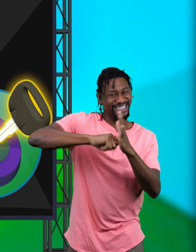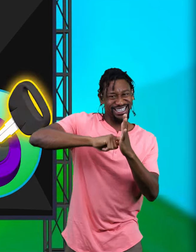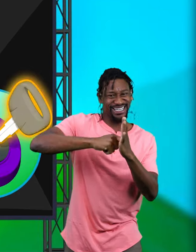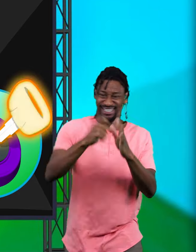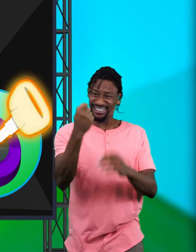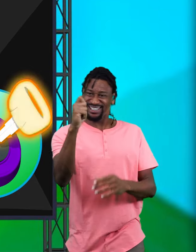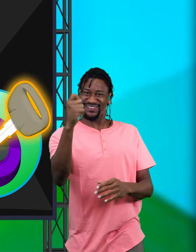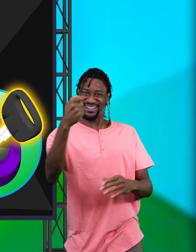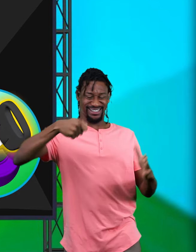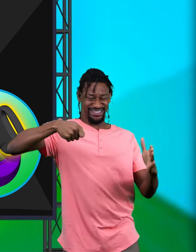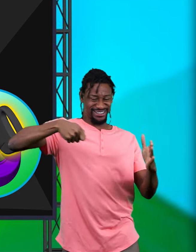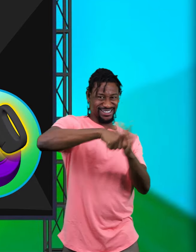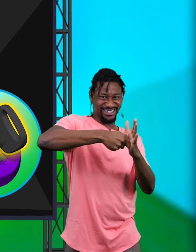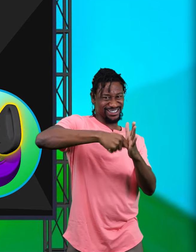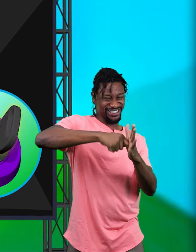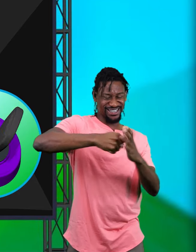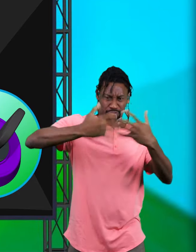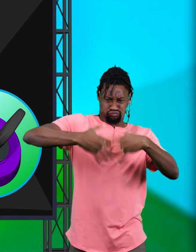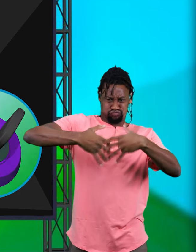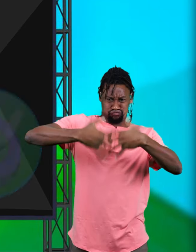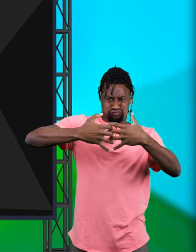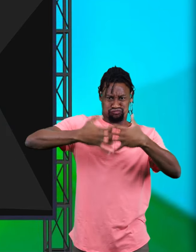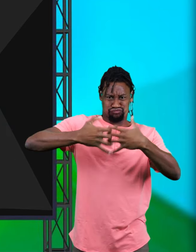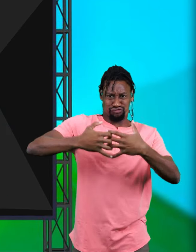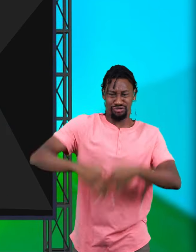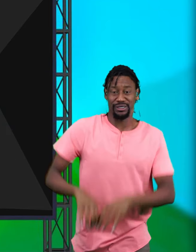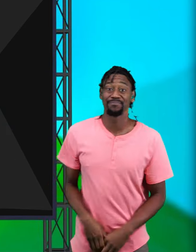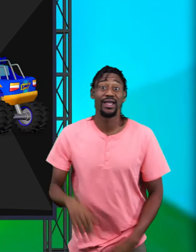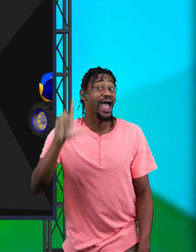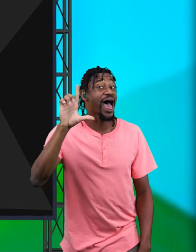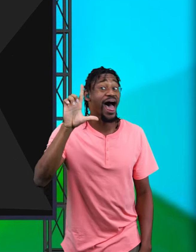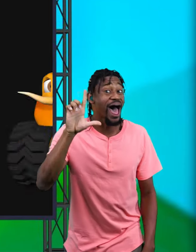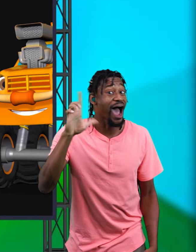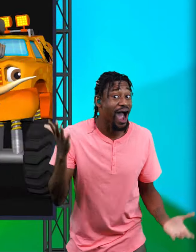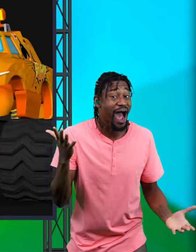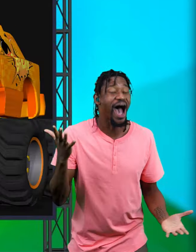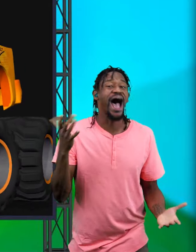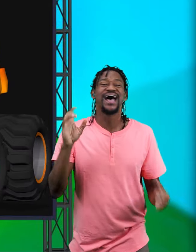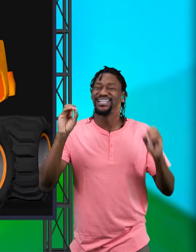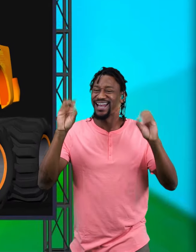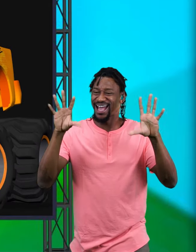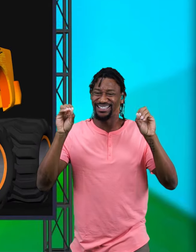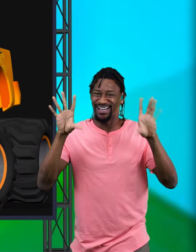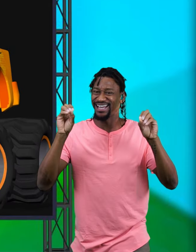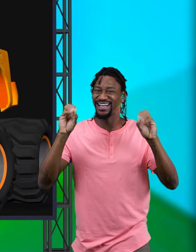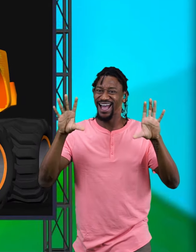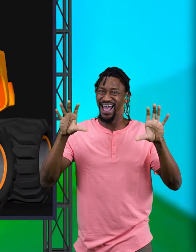key. It turns the ignition. Vroom! L is for lights, to help